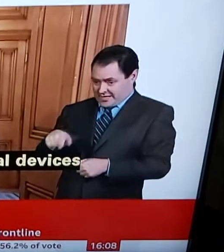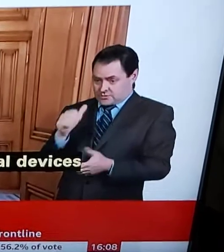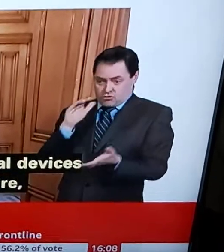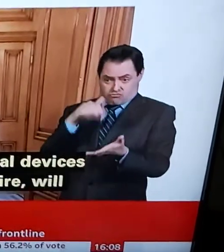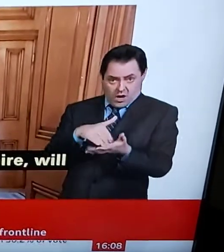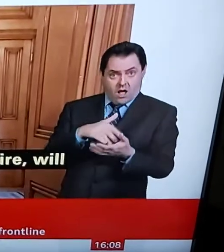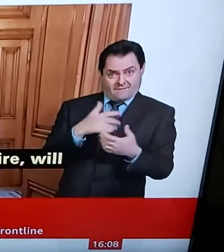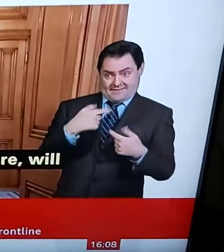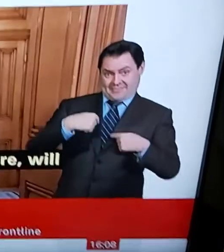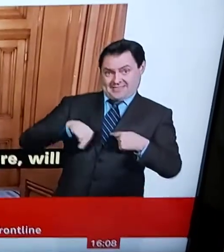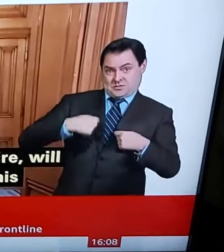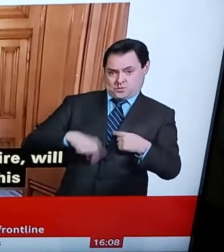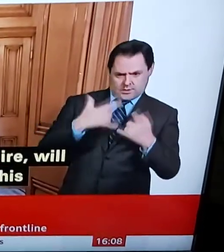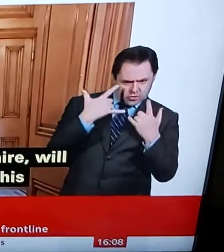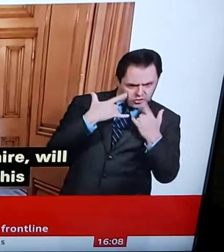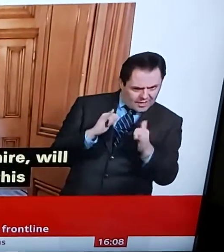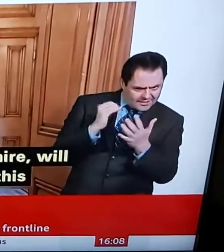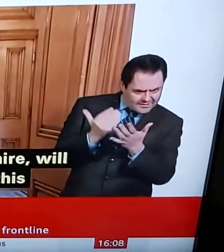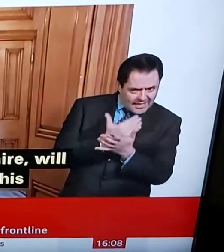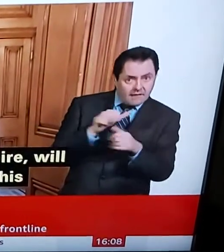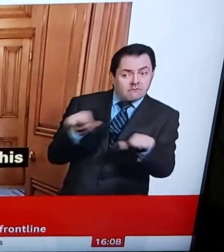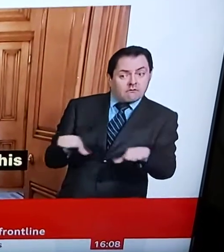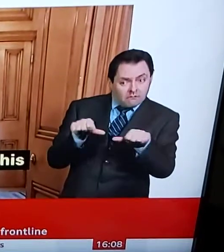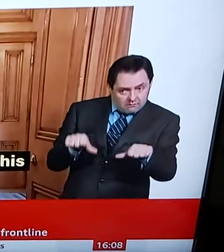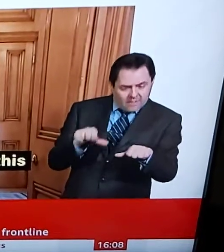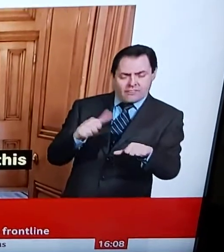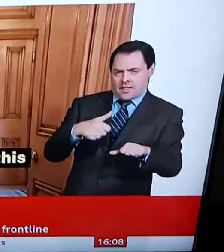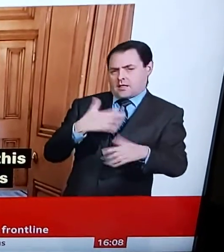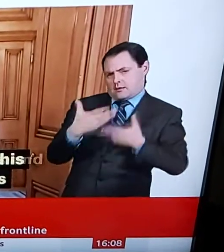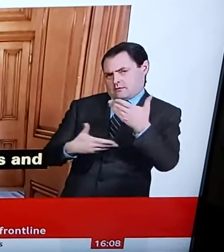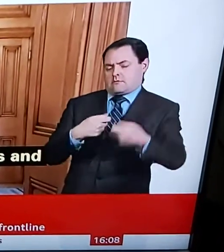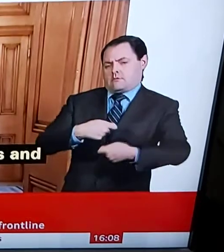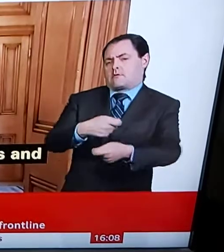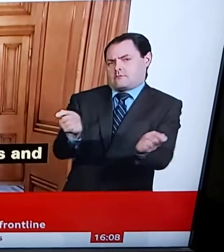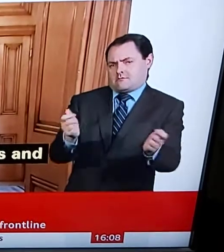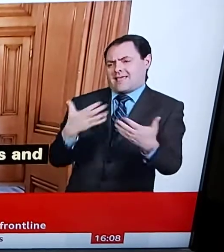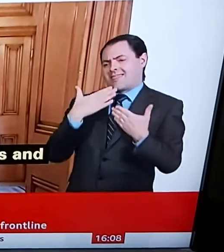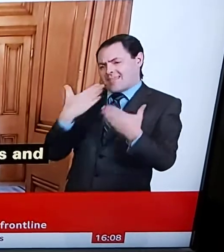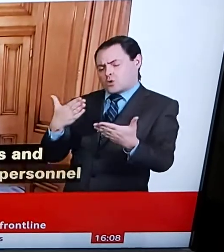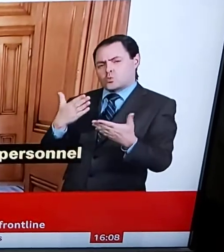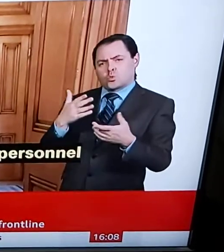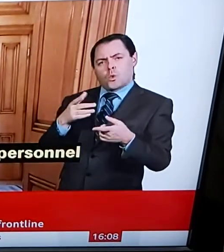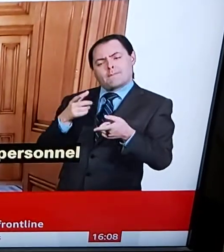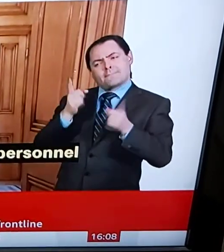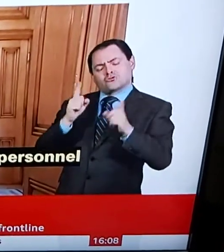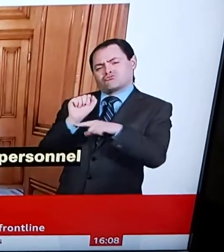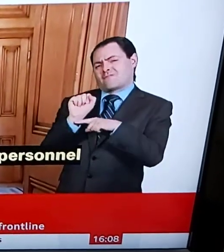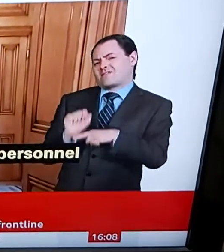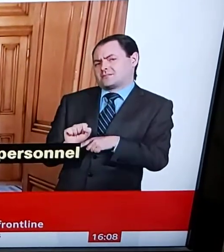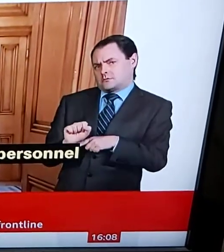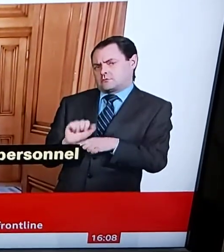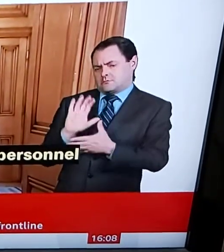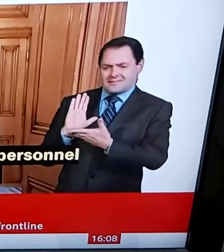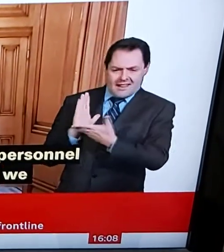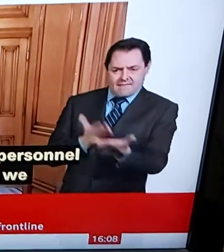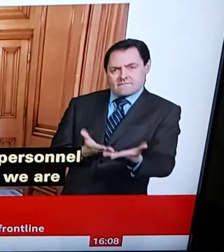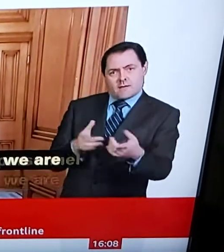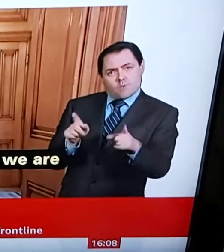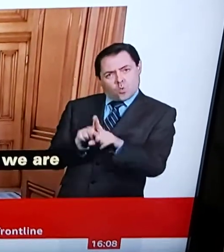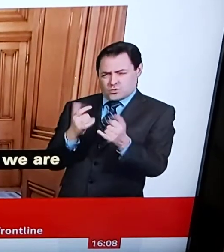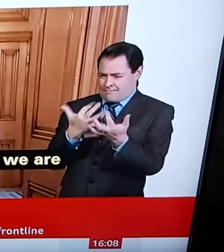checks. We're grateful to the MOD personnel who will be delivering them, as we are to all the companies who've devoted time, staff and resources